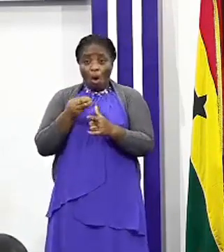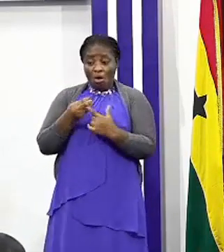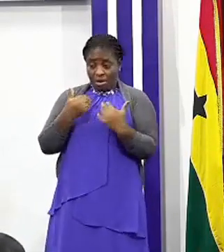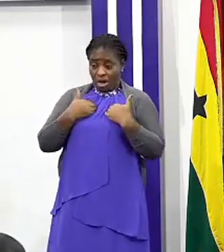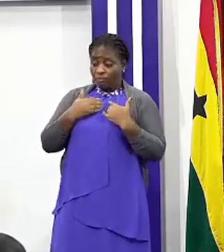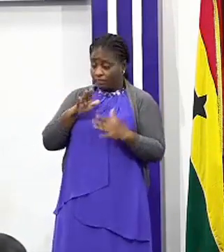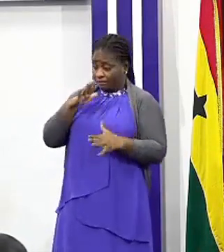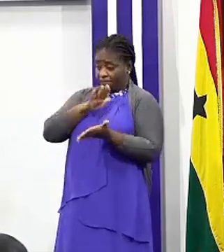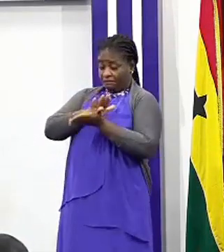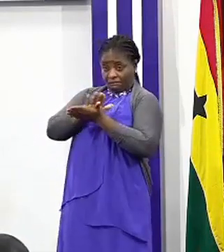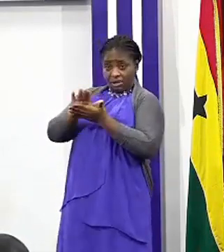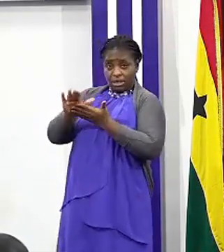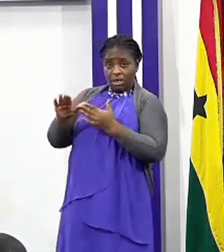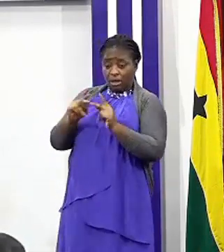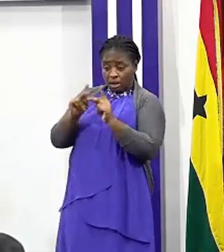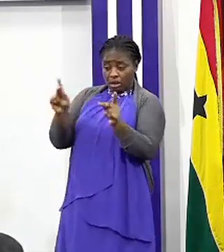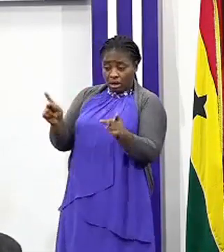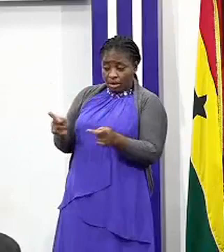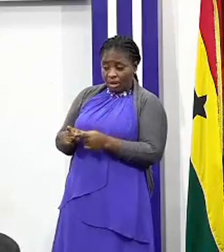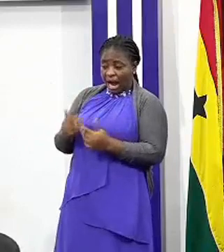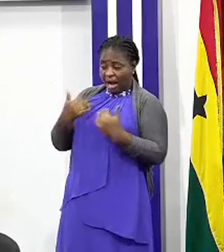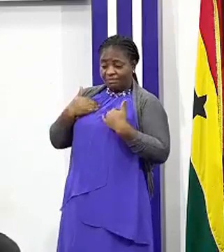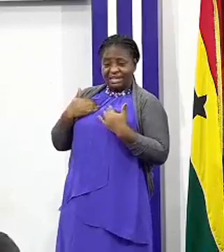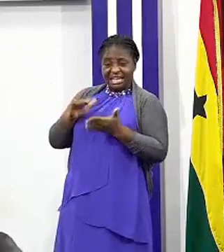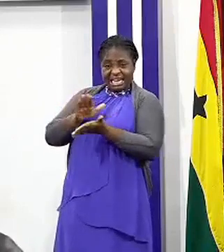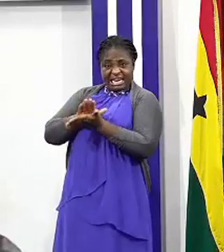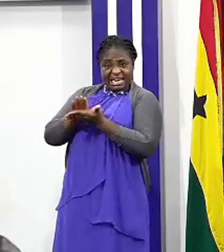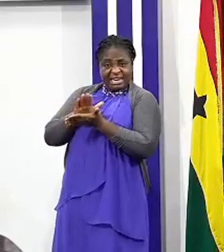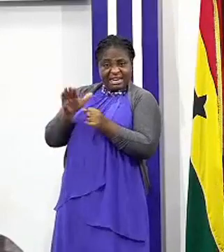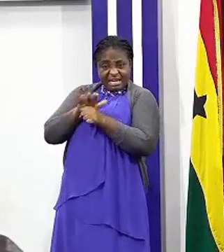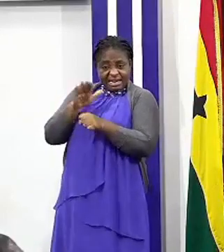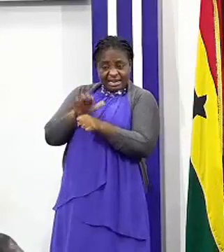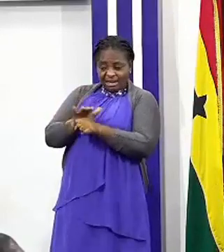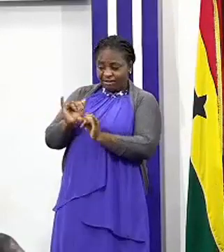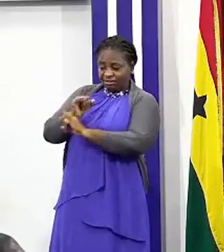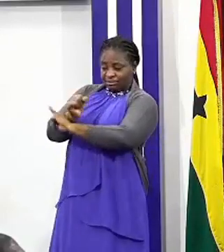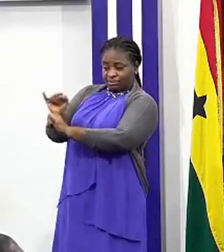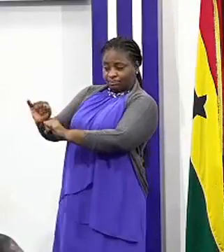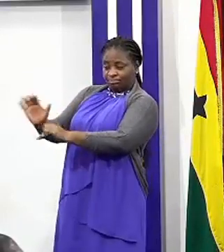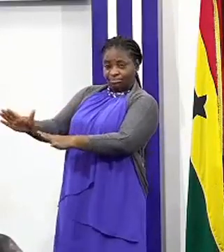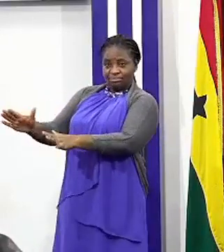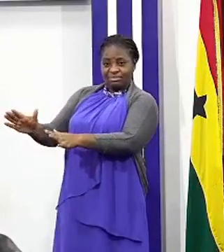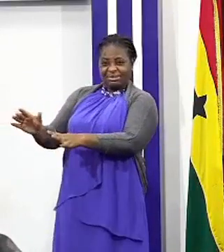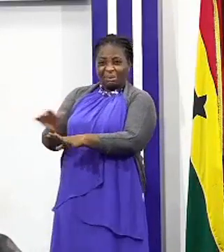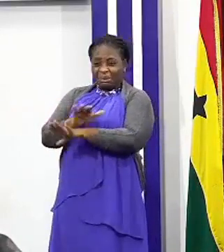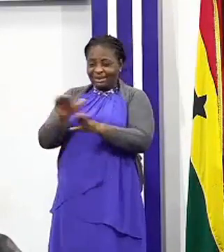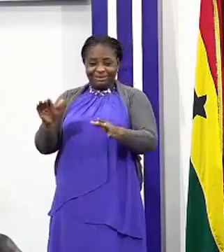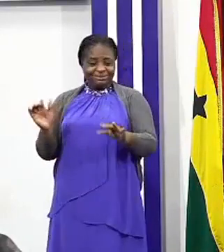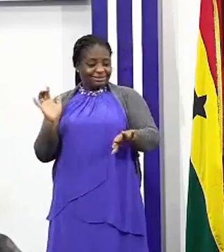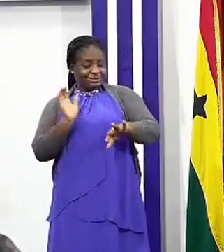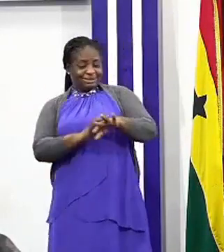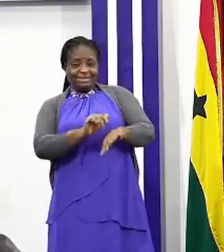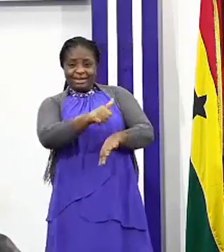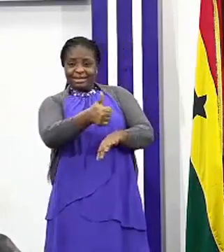where we live that you can be able to have enough space and isolate without interfering with any other person, that'll be